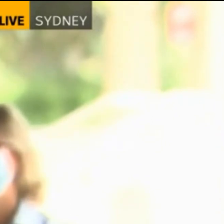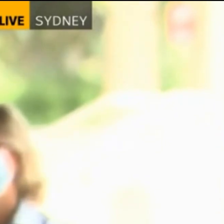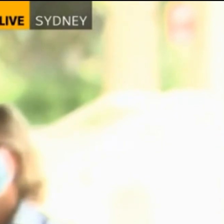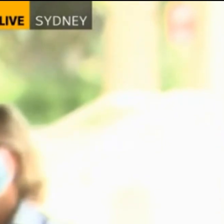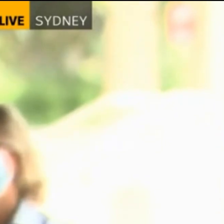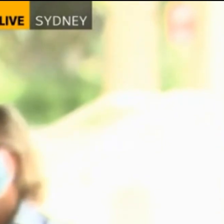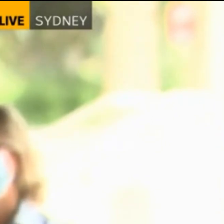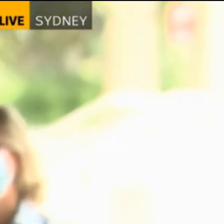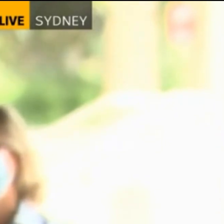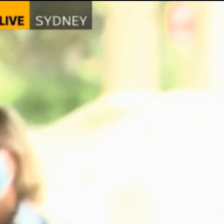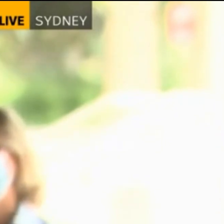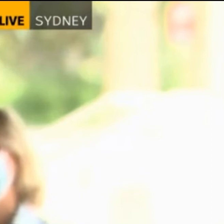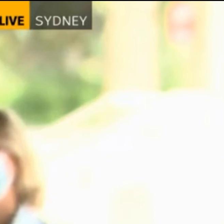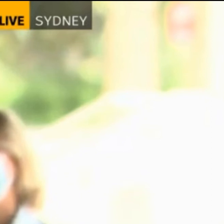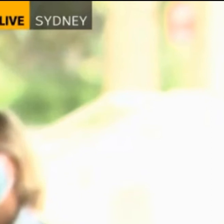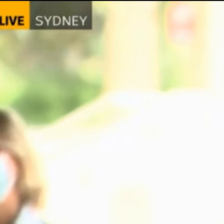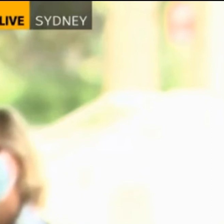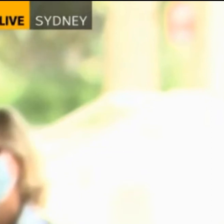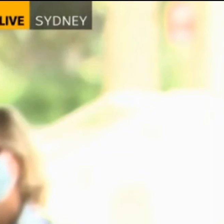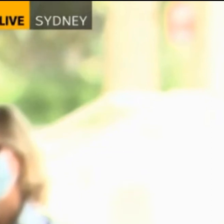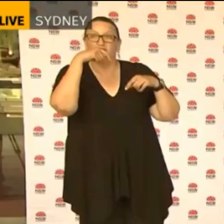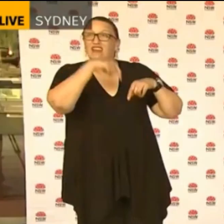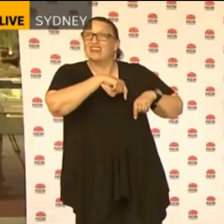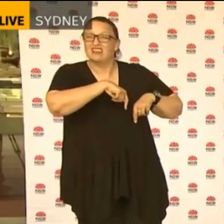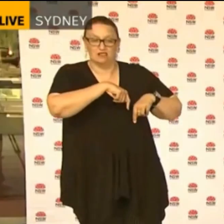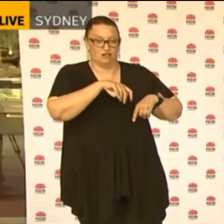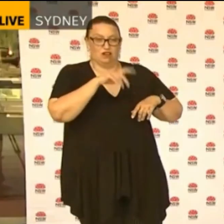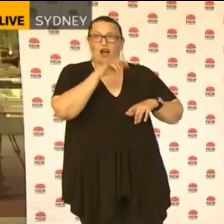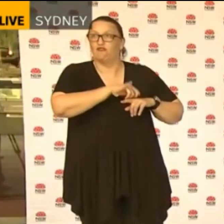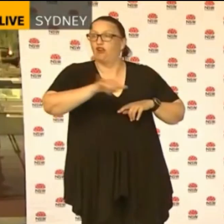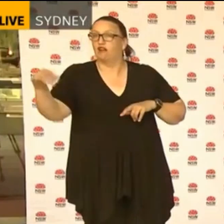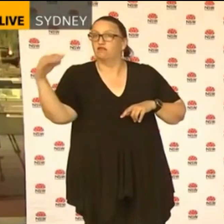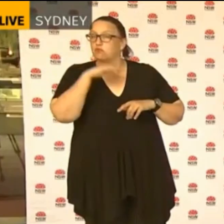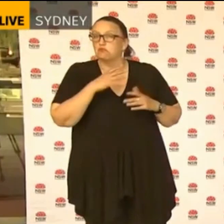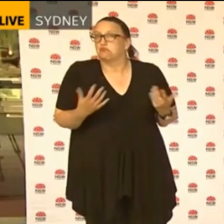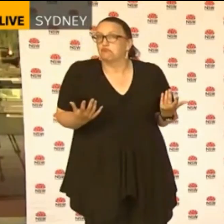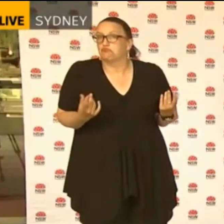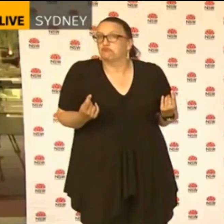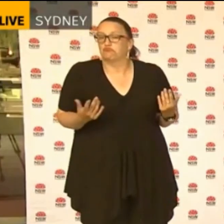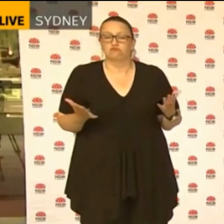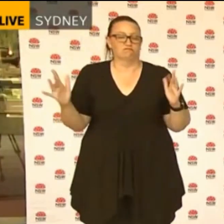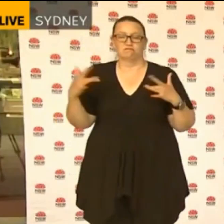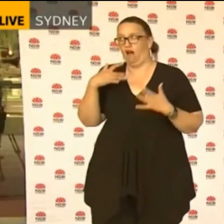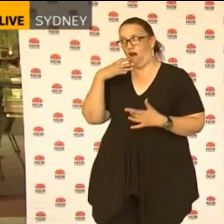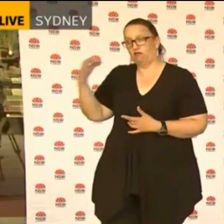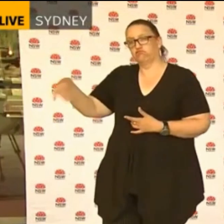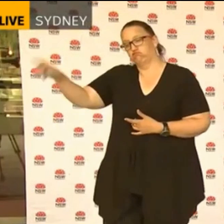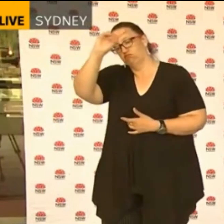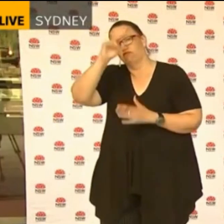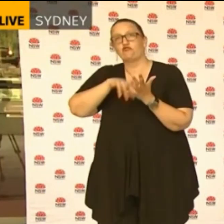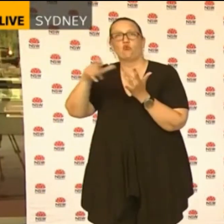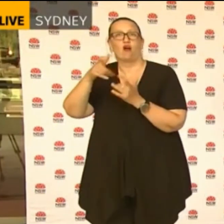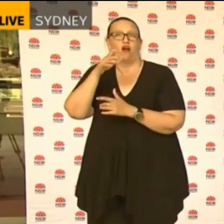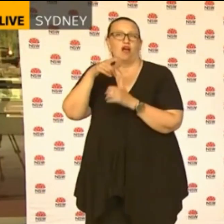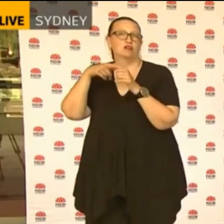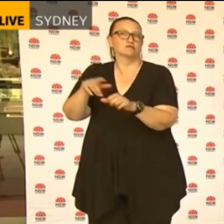in New South Wales? That's a matter for them, and I'll let the Victorian Premier answer those questions. Would you like some of